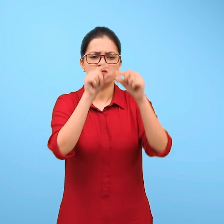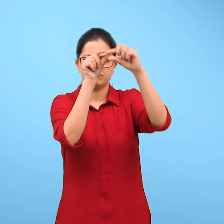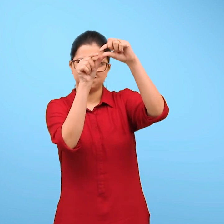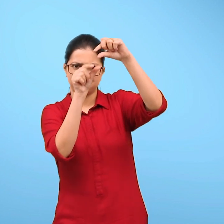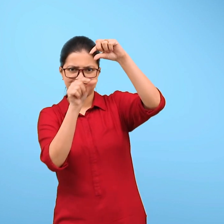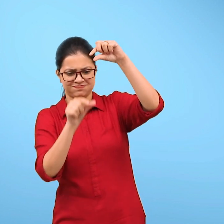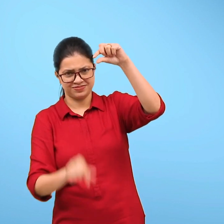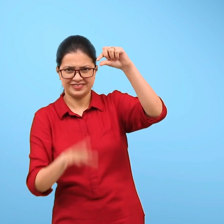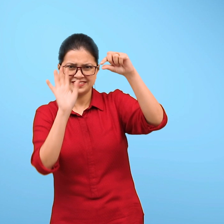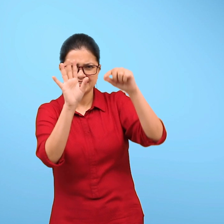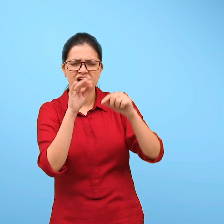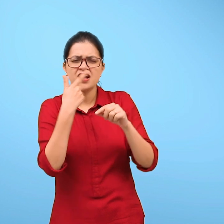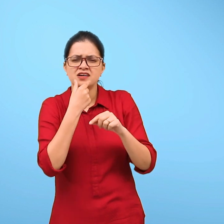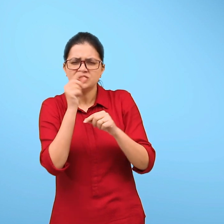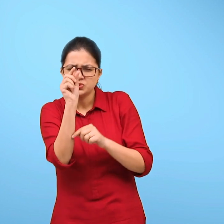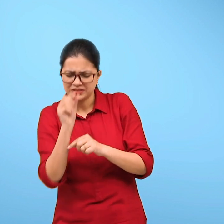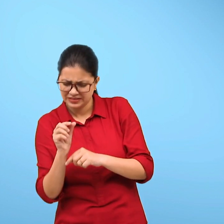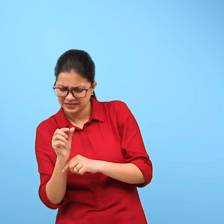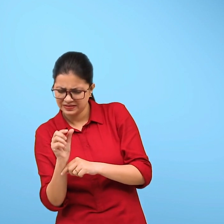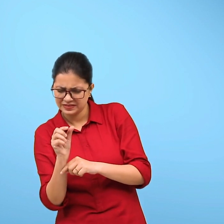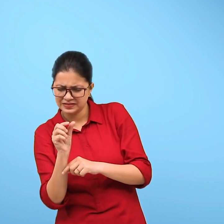It is made up of many small bones called vertebrae.